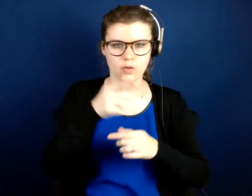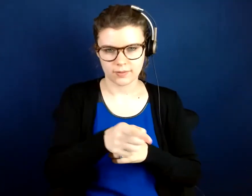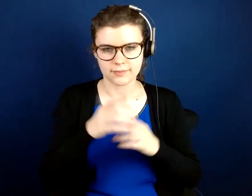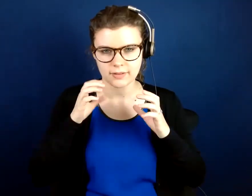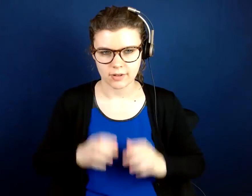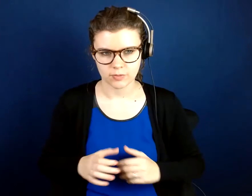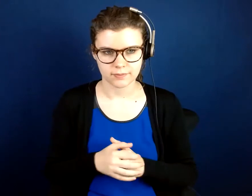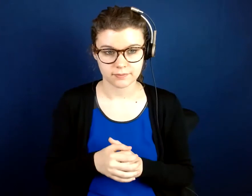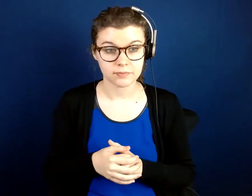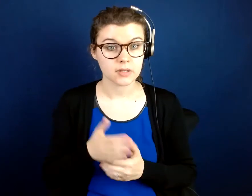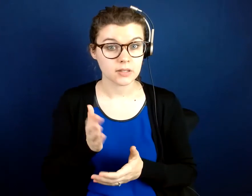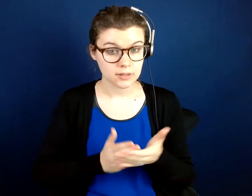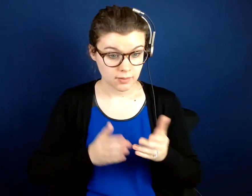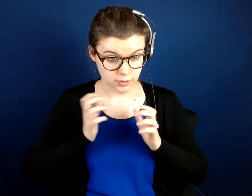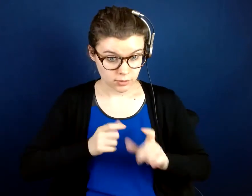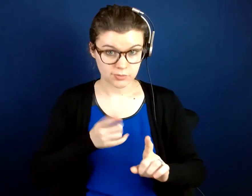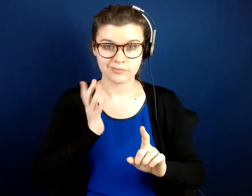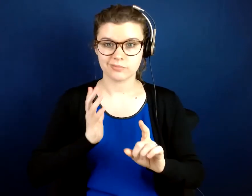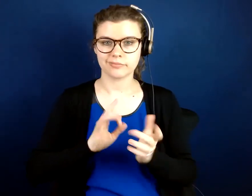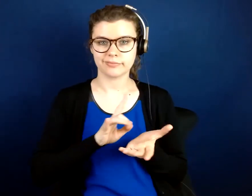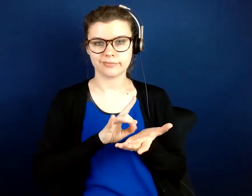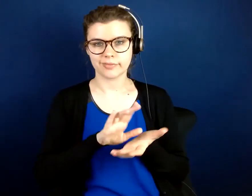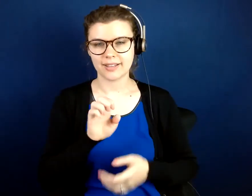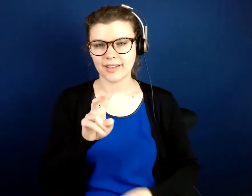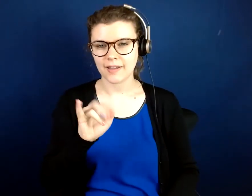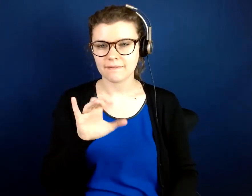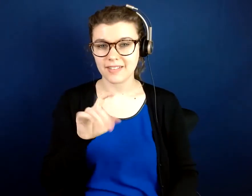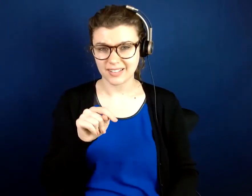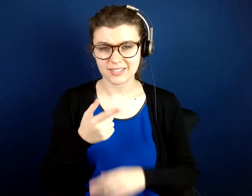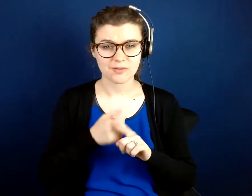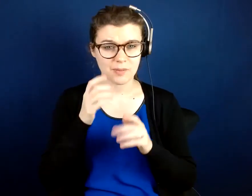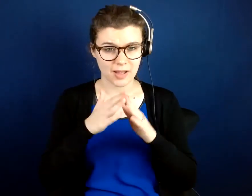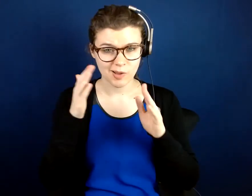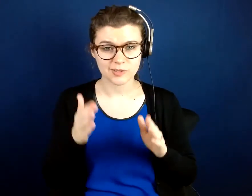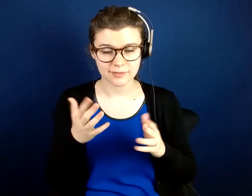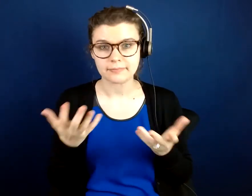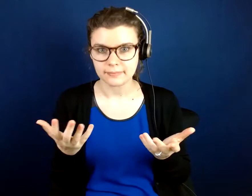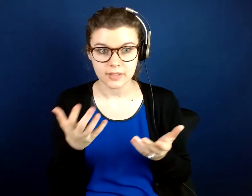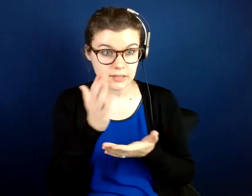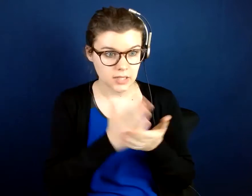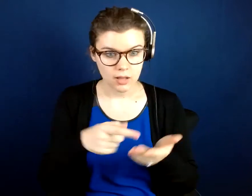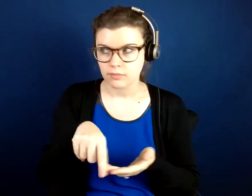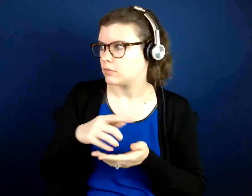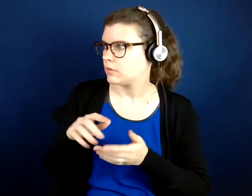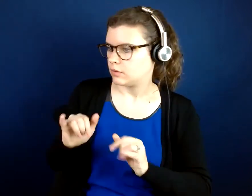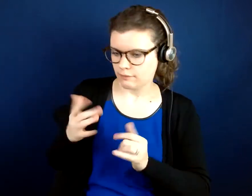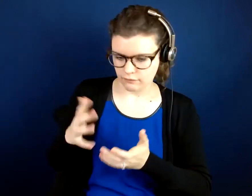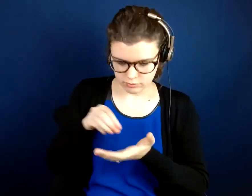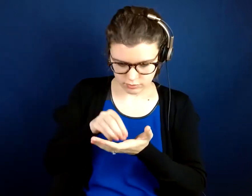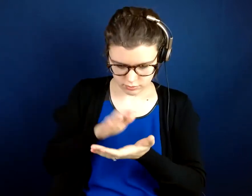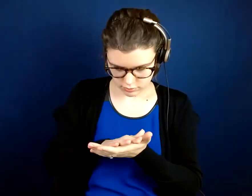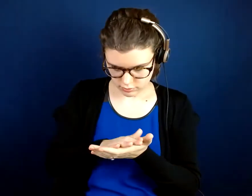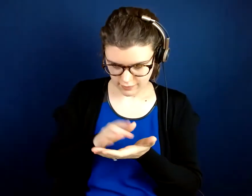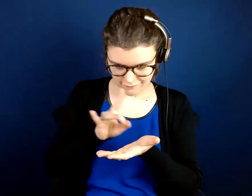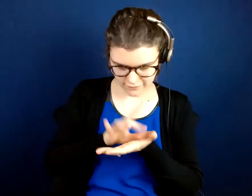past evictions. So with some consumers that will have them on their records, it is difficult to acquire an apartment